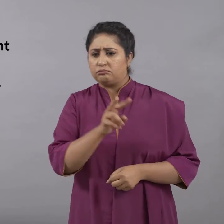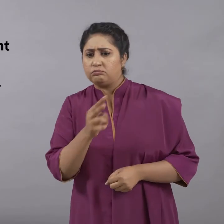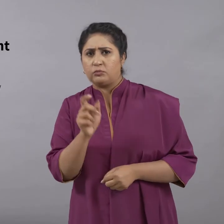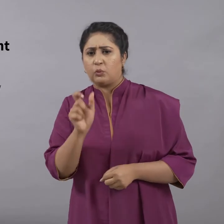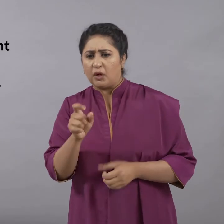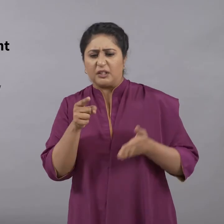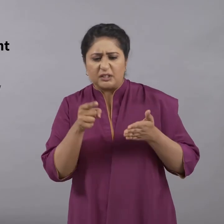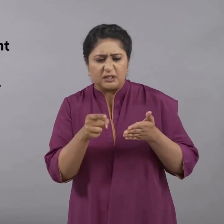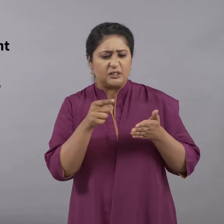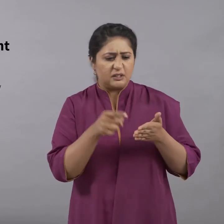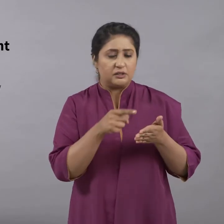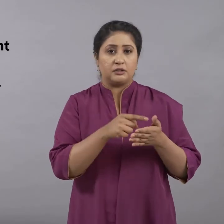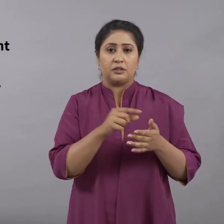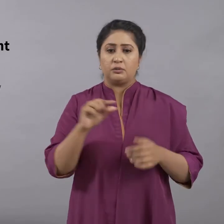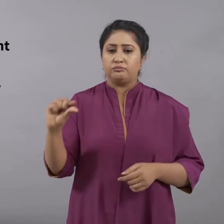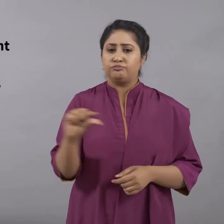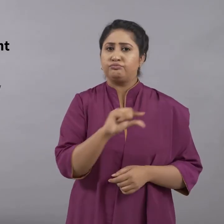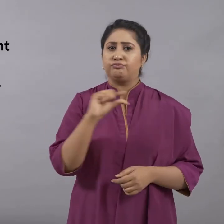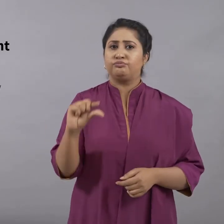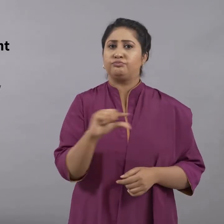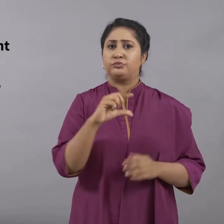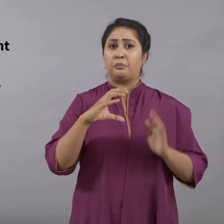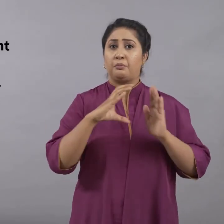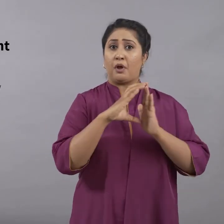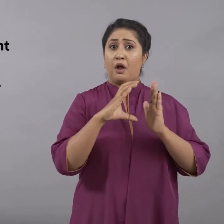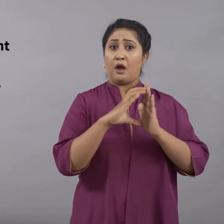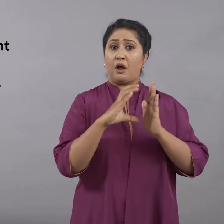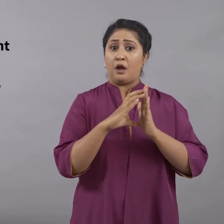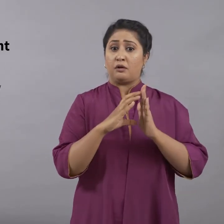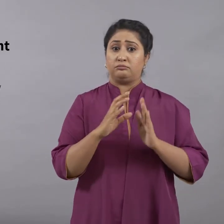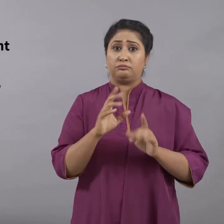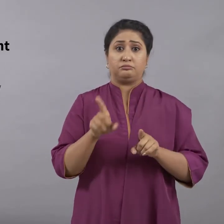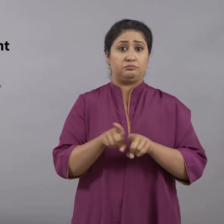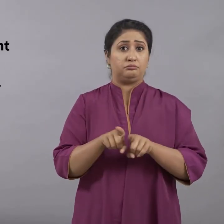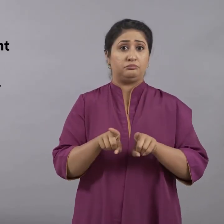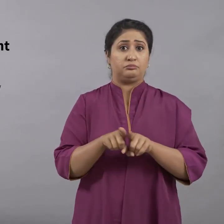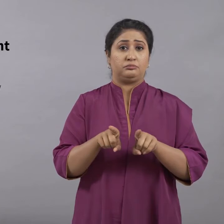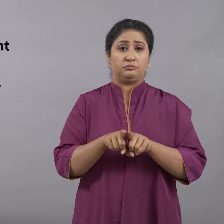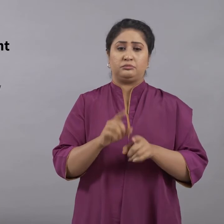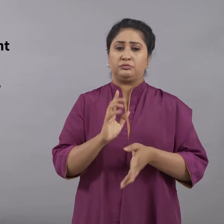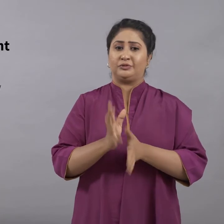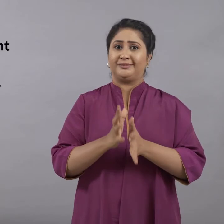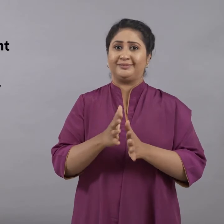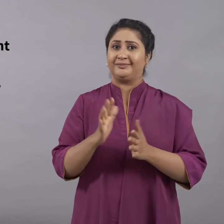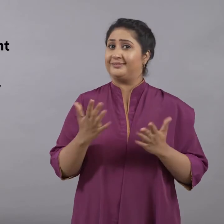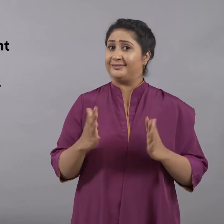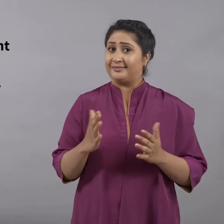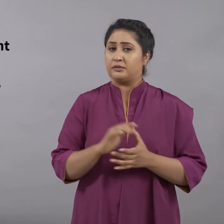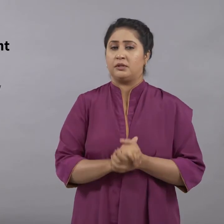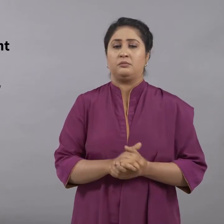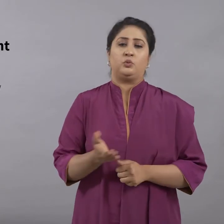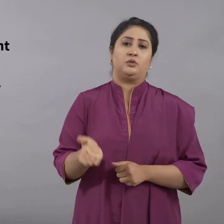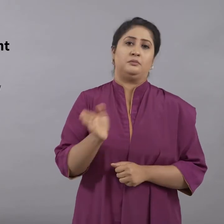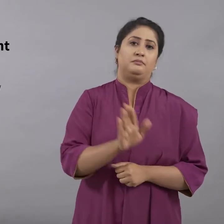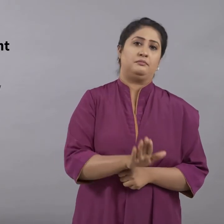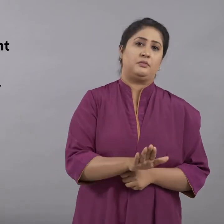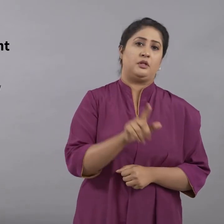like she/he is reading a sentence, then the student is not a sentence level